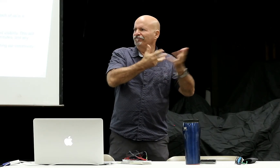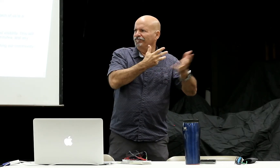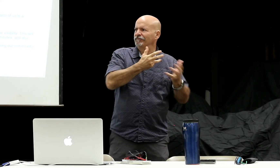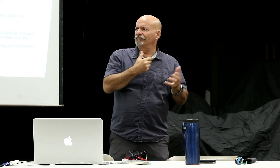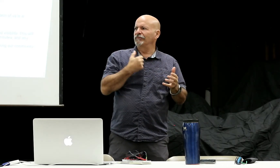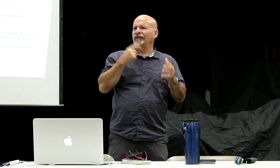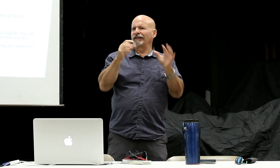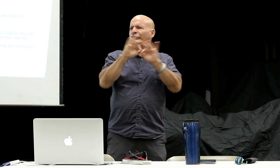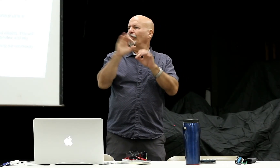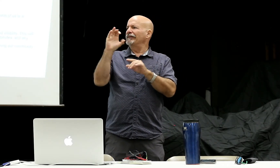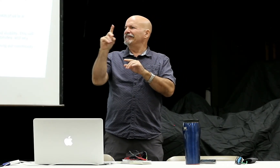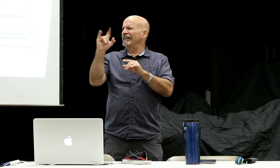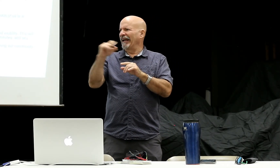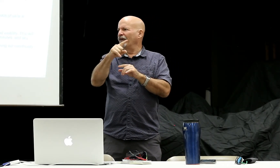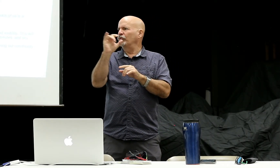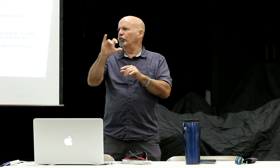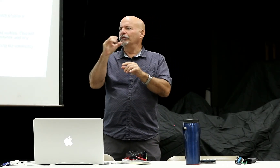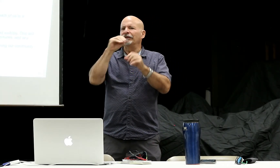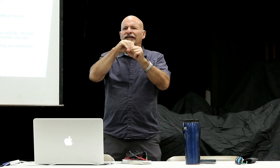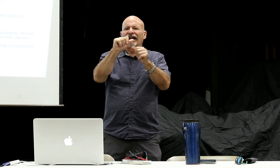it impacted hospitals.